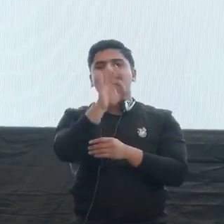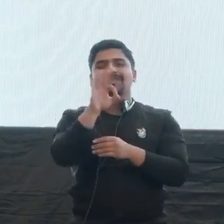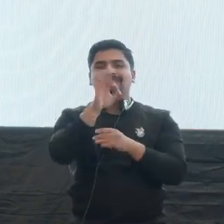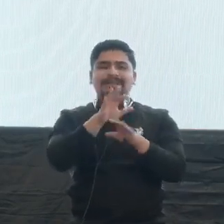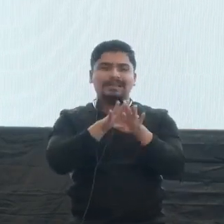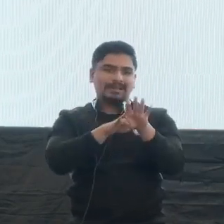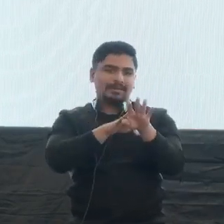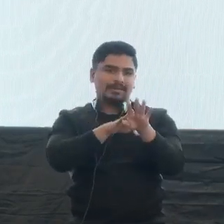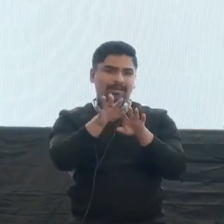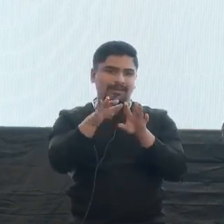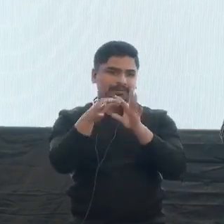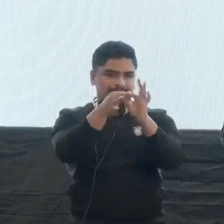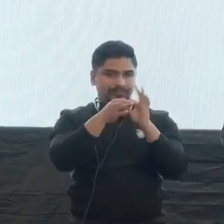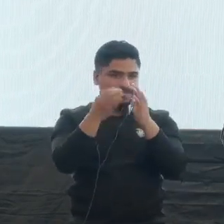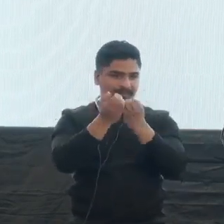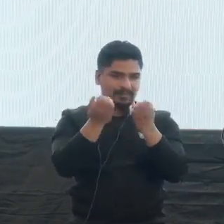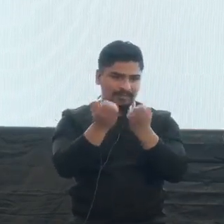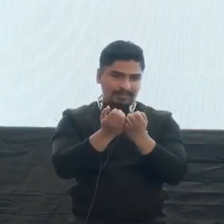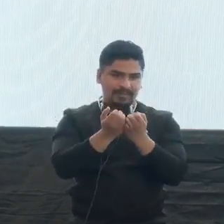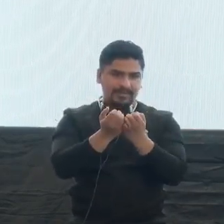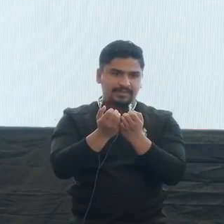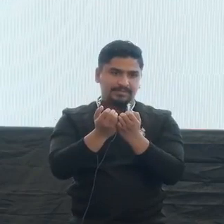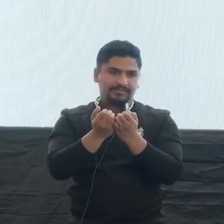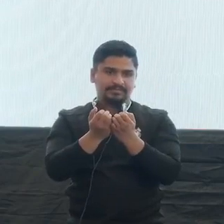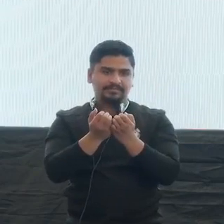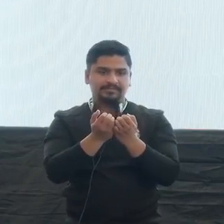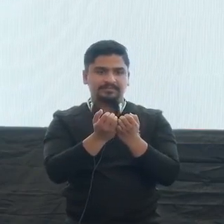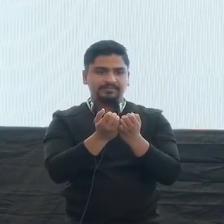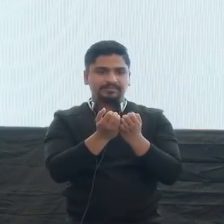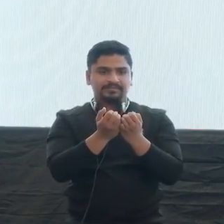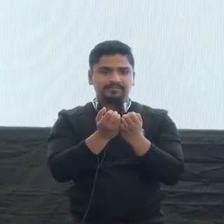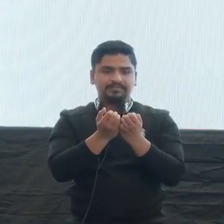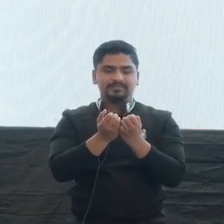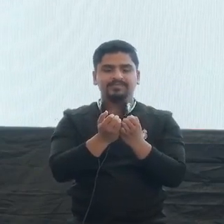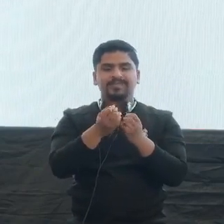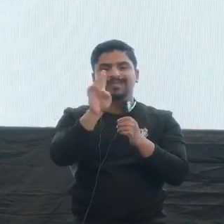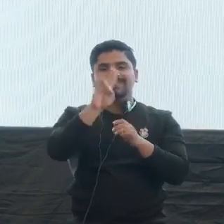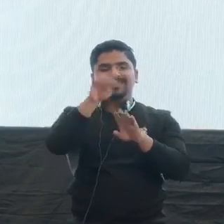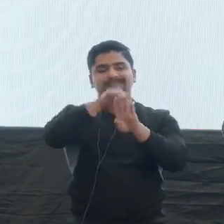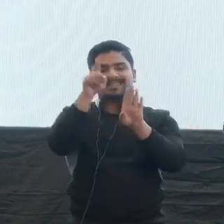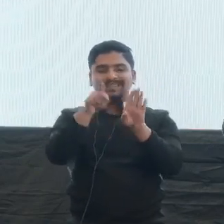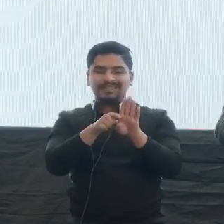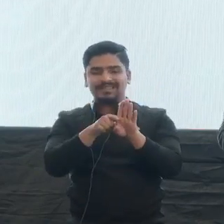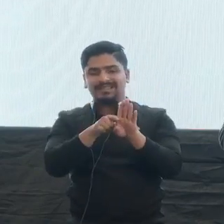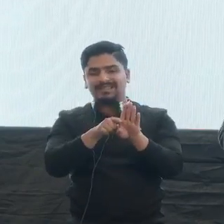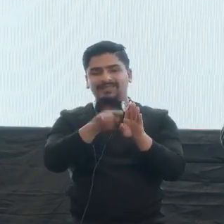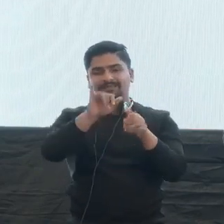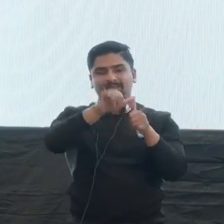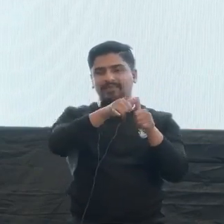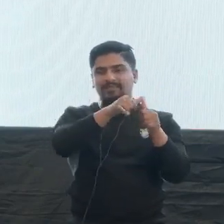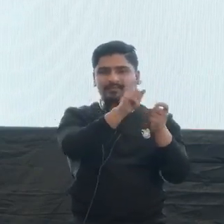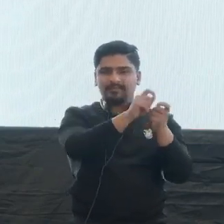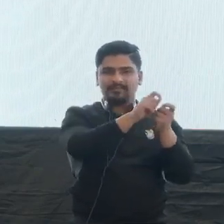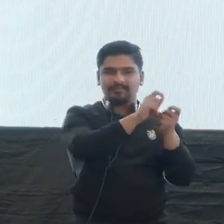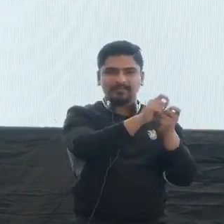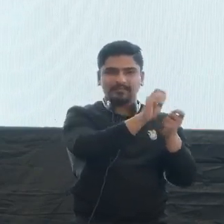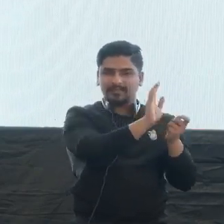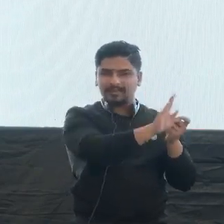Act. The new education policy should address the need of inclusive education, as draft policy has not